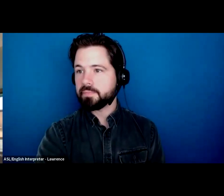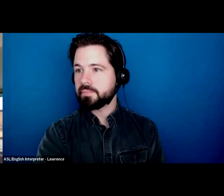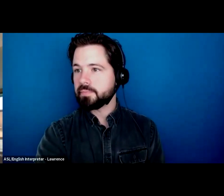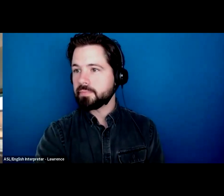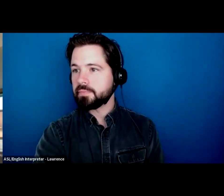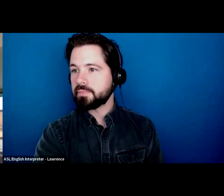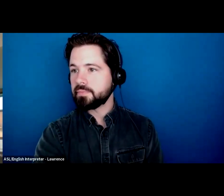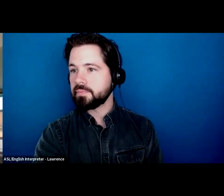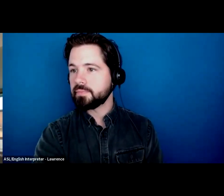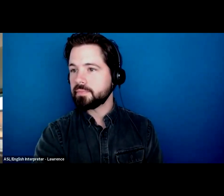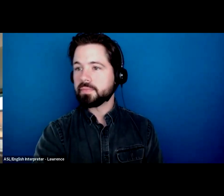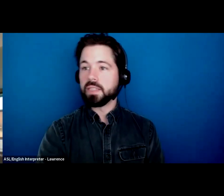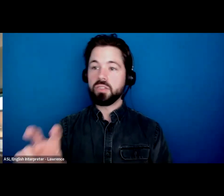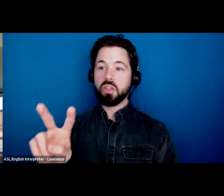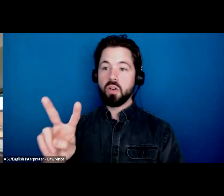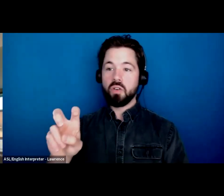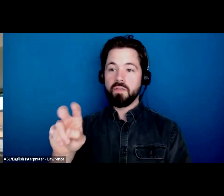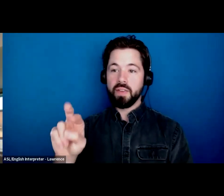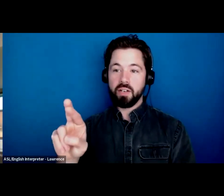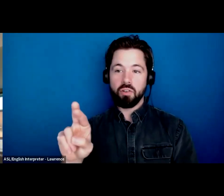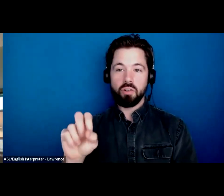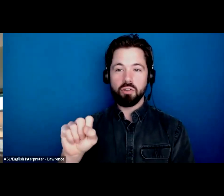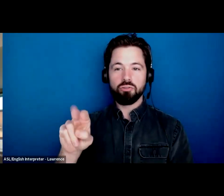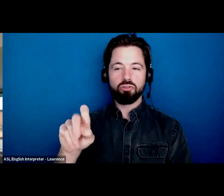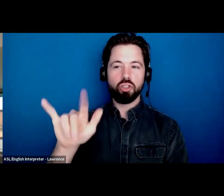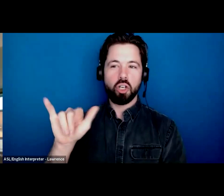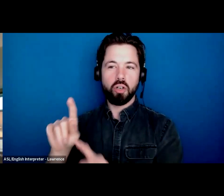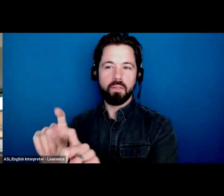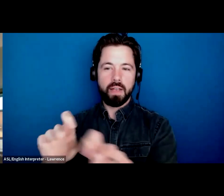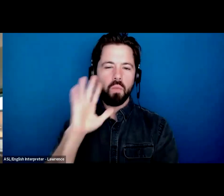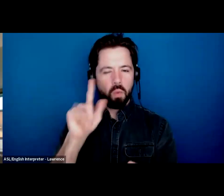survey. And again, and I will do this every single week, but